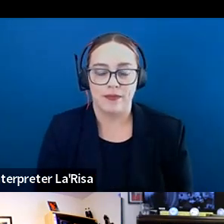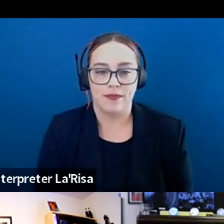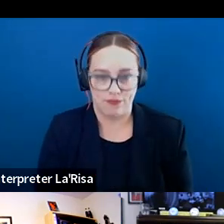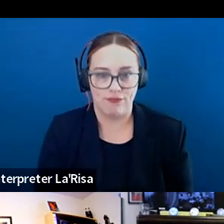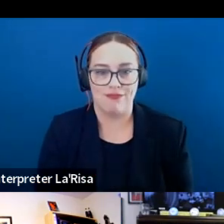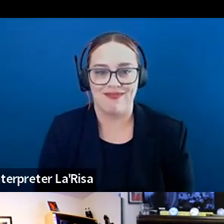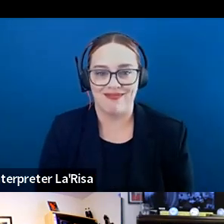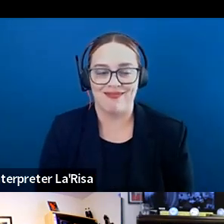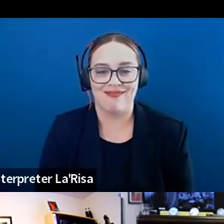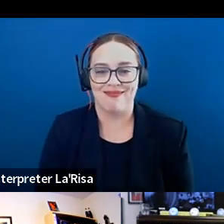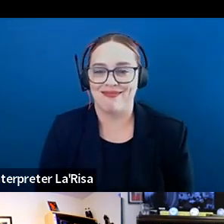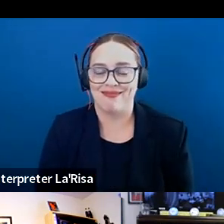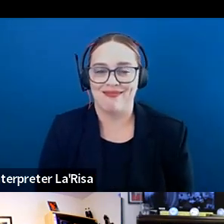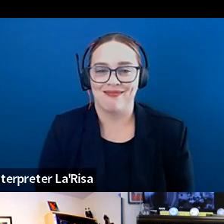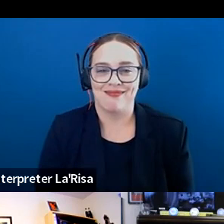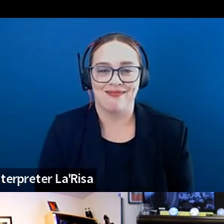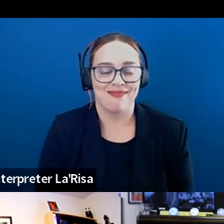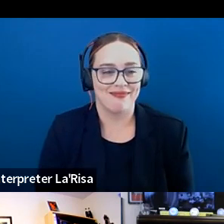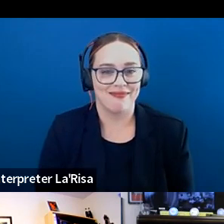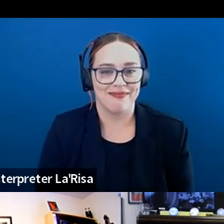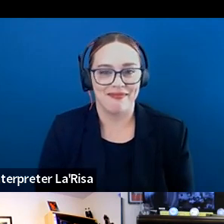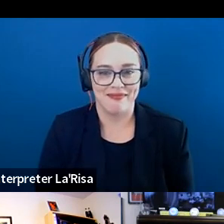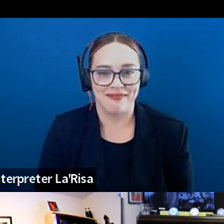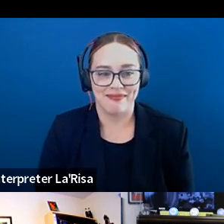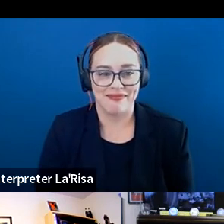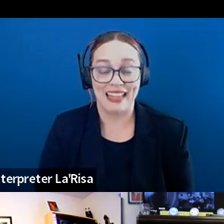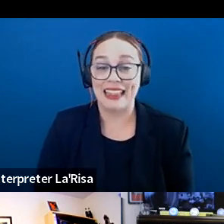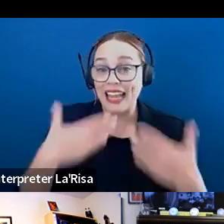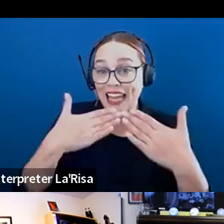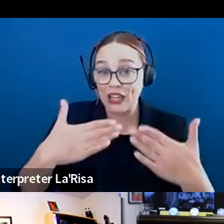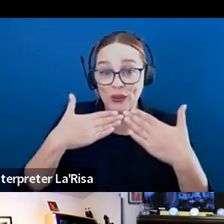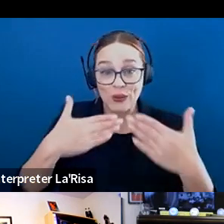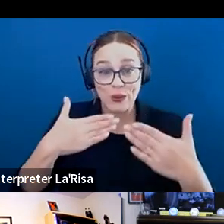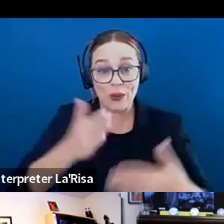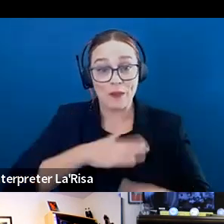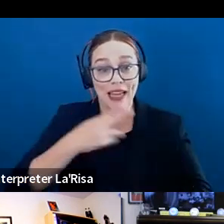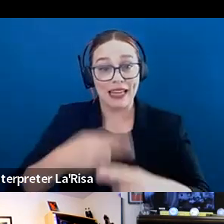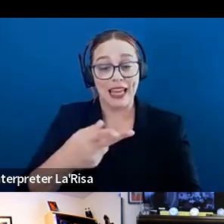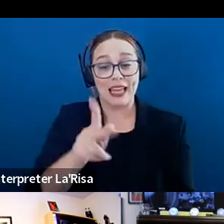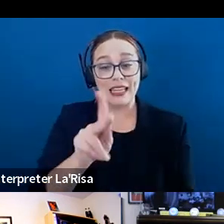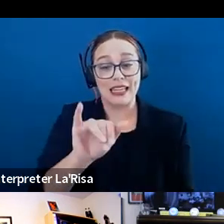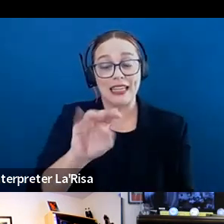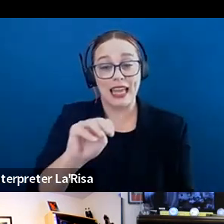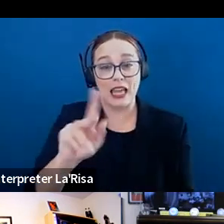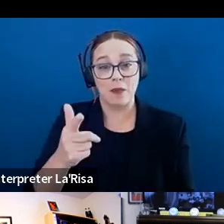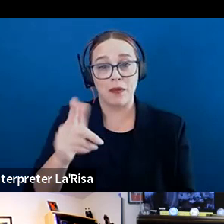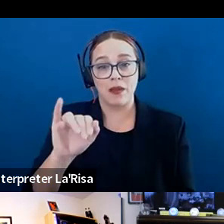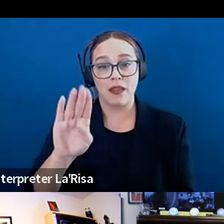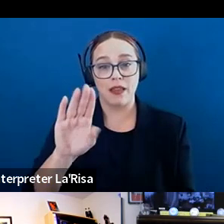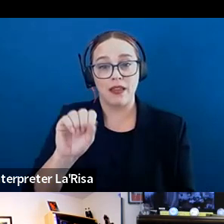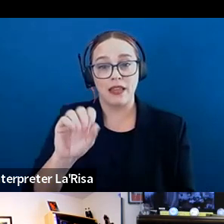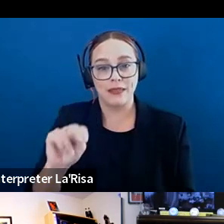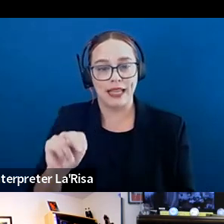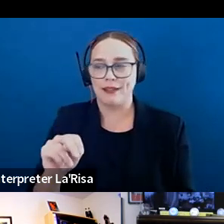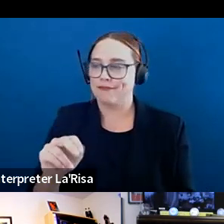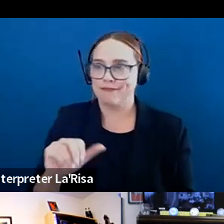Okay. So thank you, everybody. Again, my name's Kim Gibson. I keep forgetting to say that to begin with,